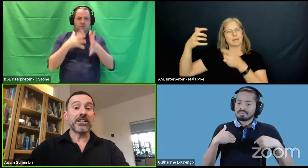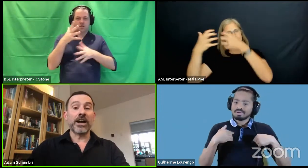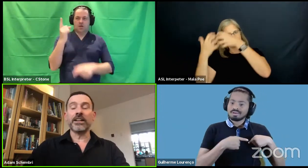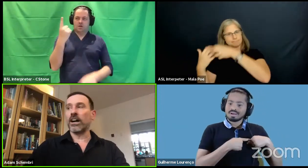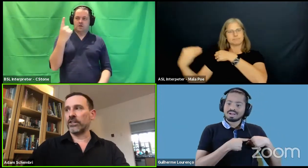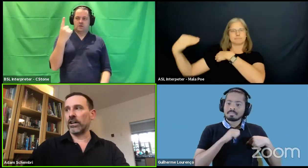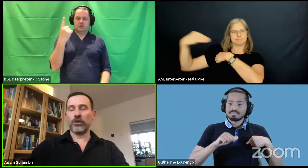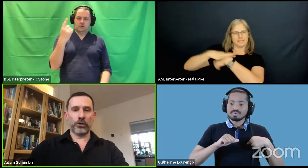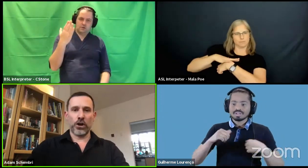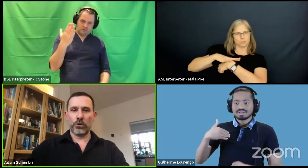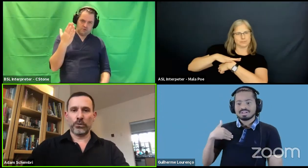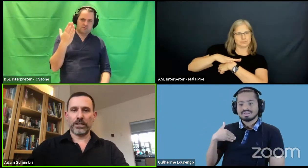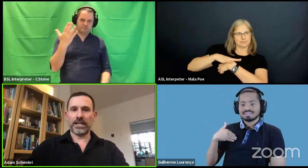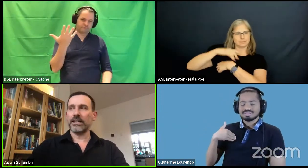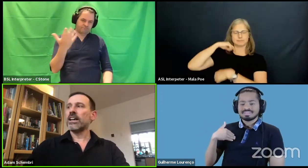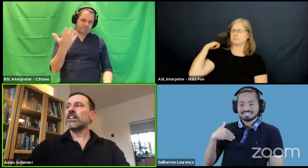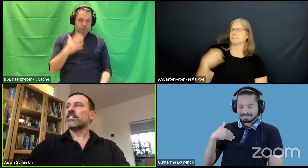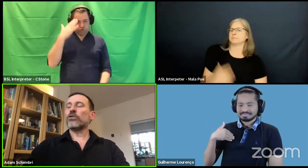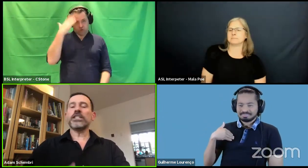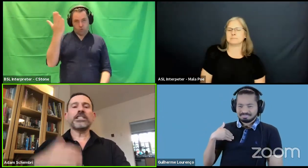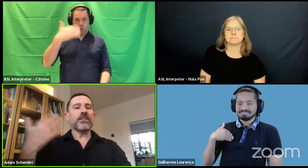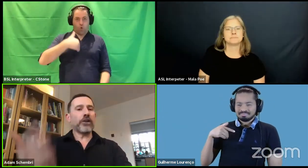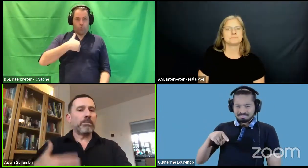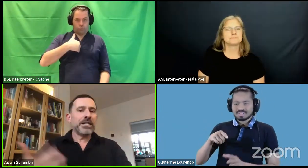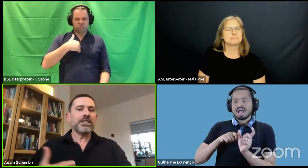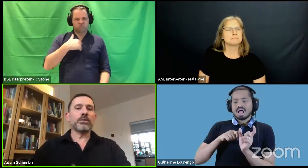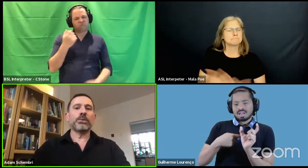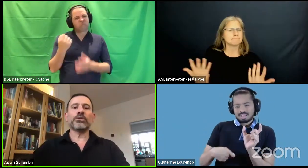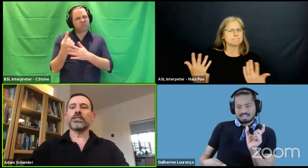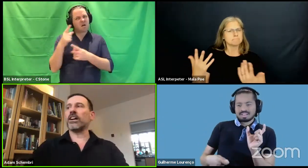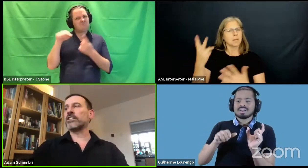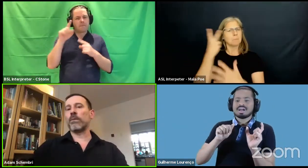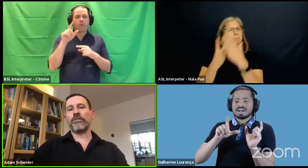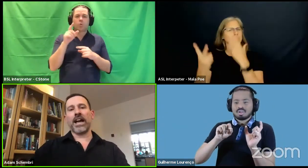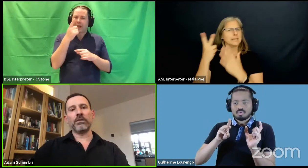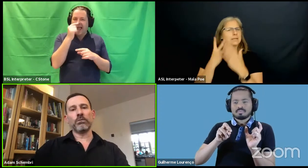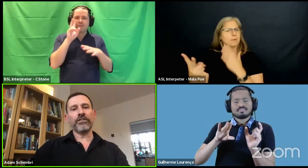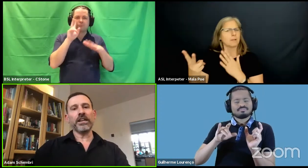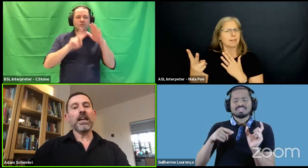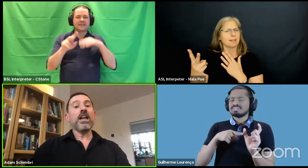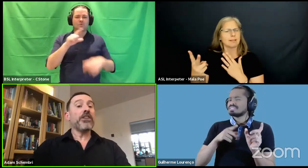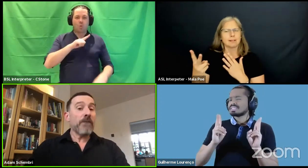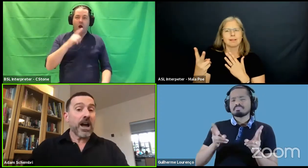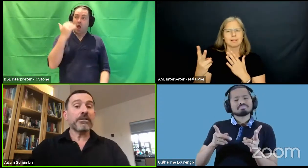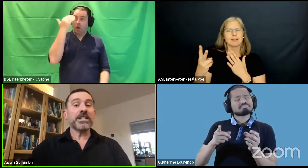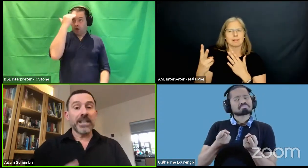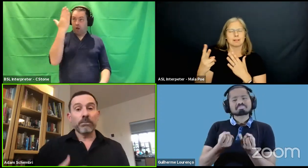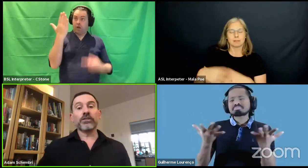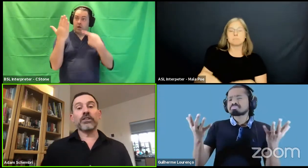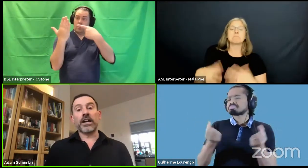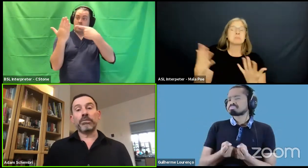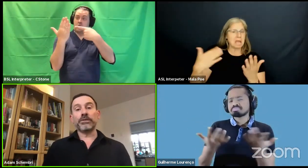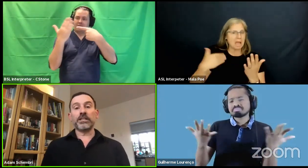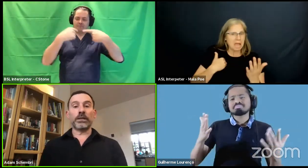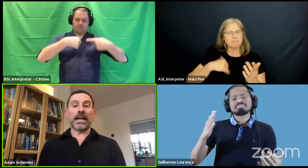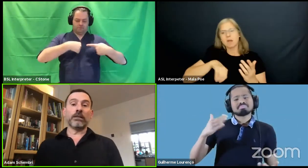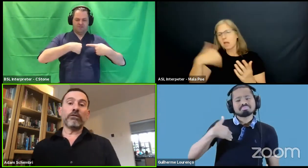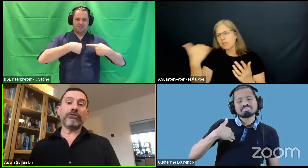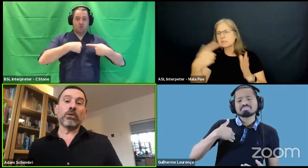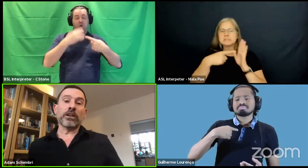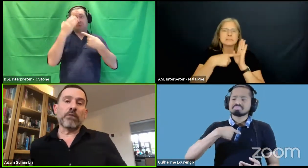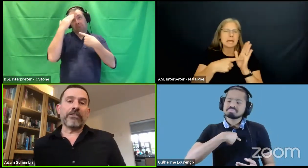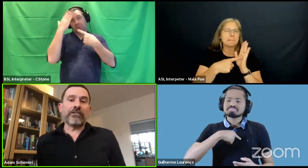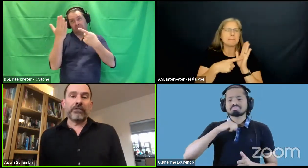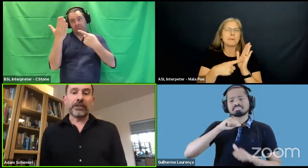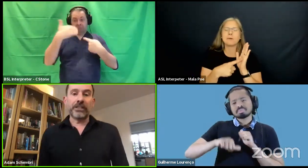preceding sign, not no. Okay, so this is a very predictable type of allomorphy. There are examples of unpredictable